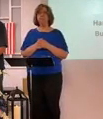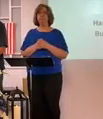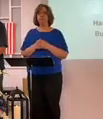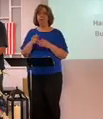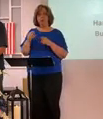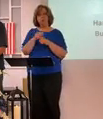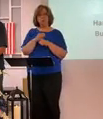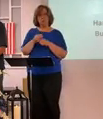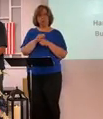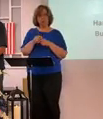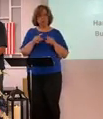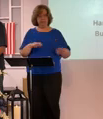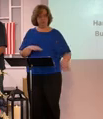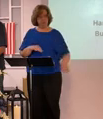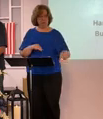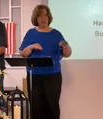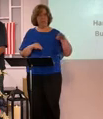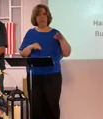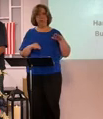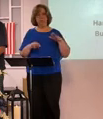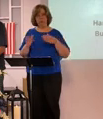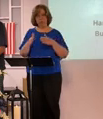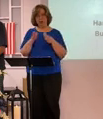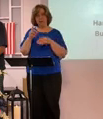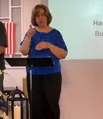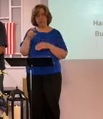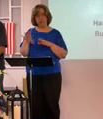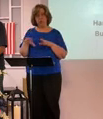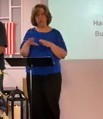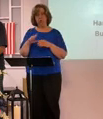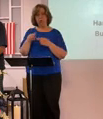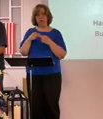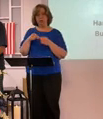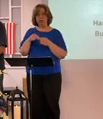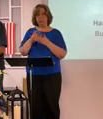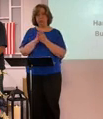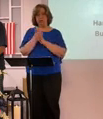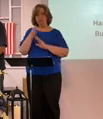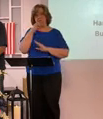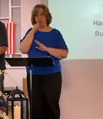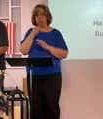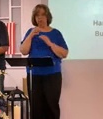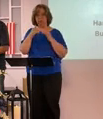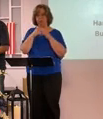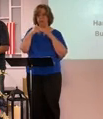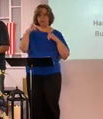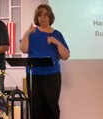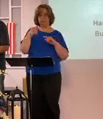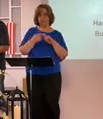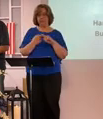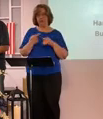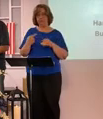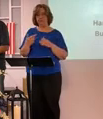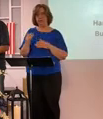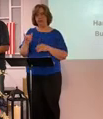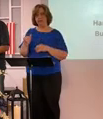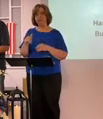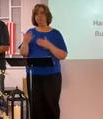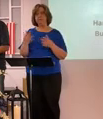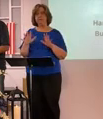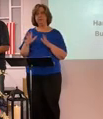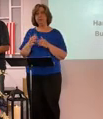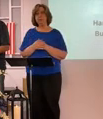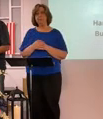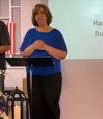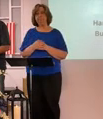Train up a child in the way he should go. Even when he is old, he will not depart from it. And I would